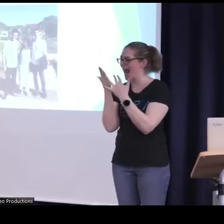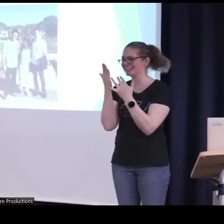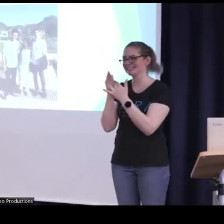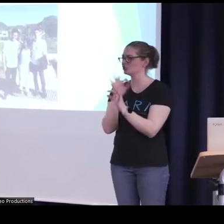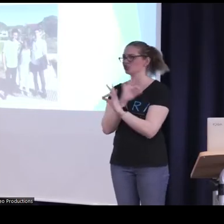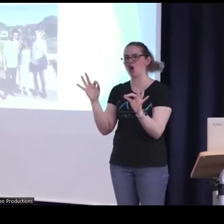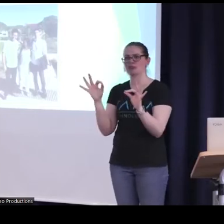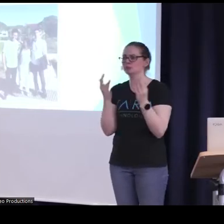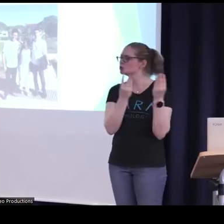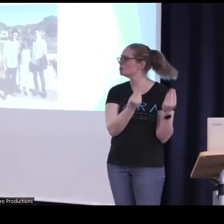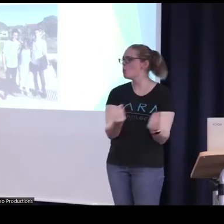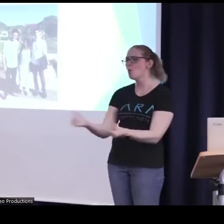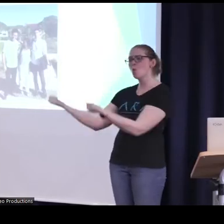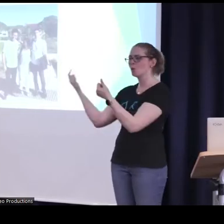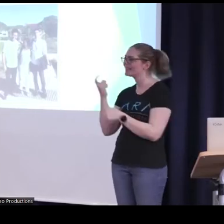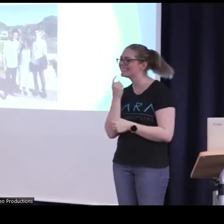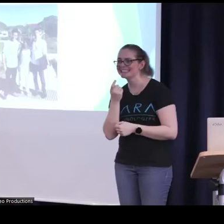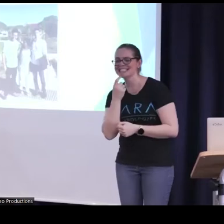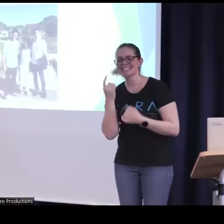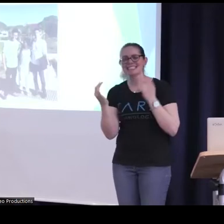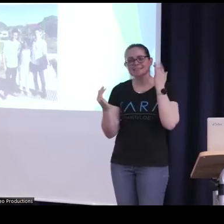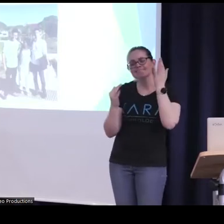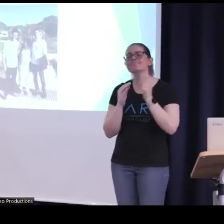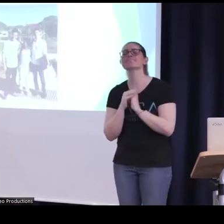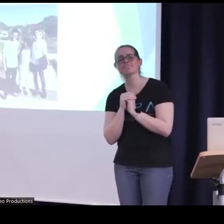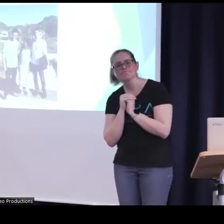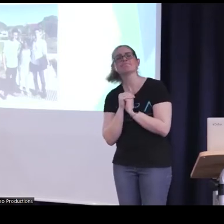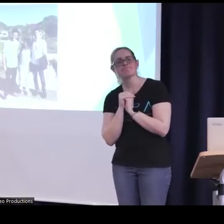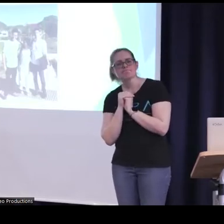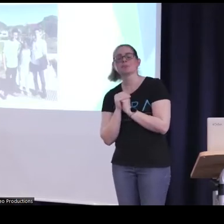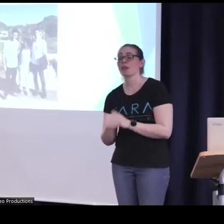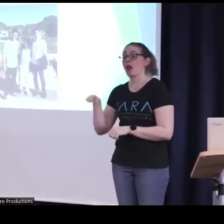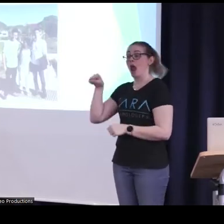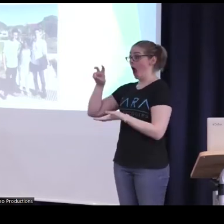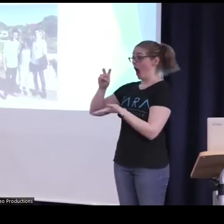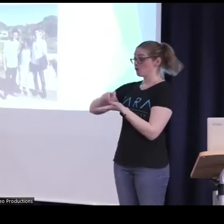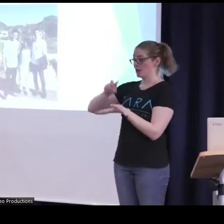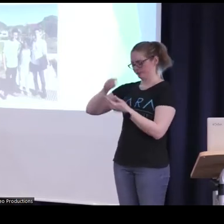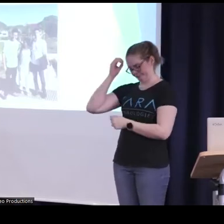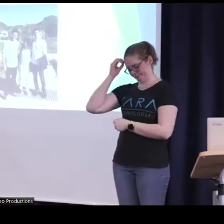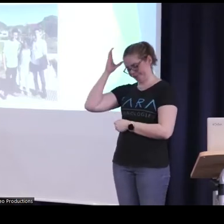barriers, that access is not as smooth and simple as it should be.